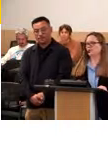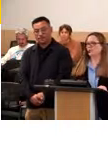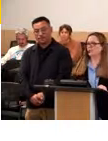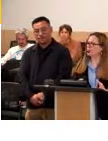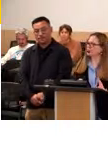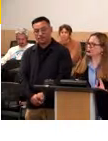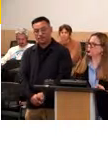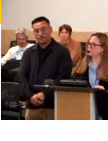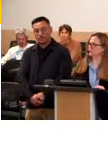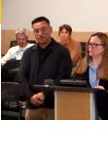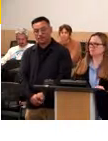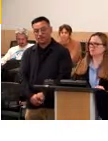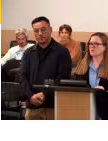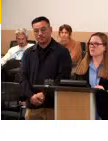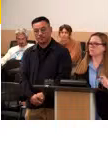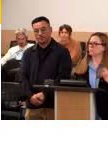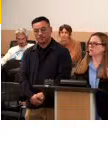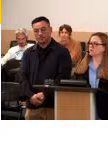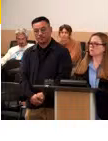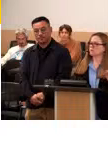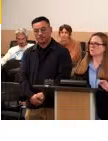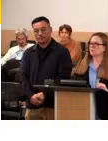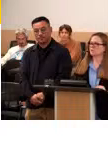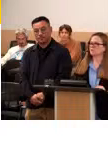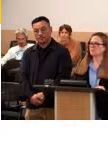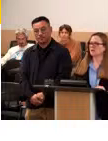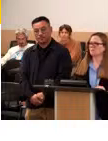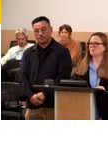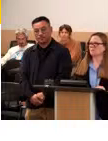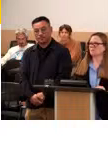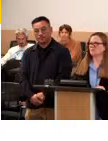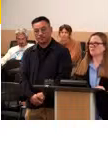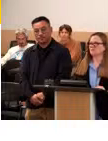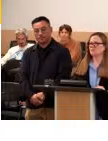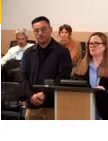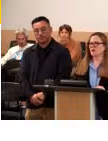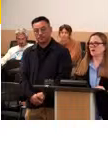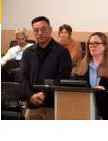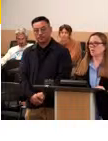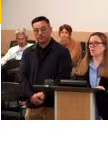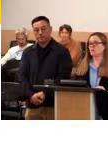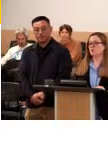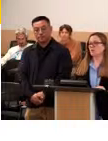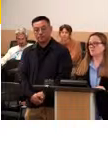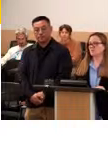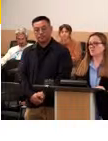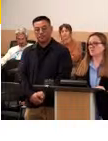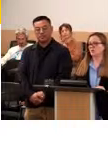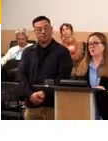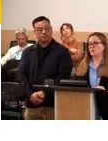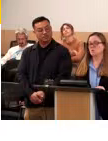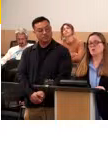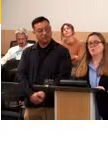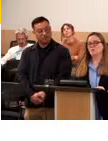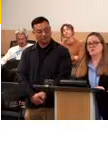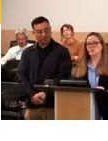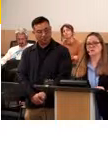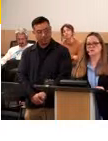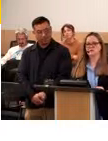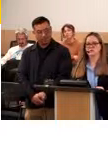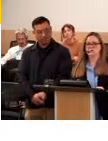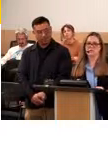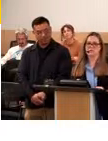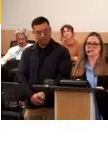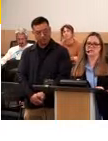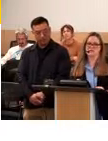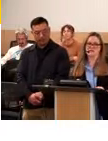a whole bunch of different things, everything from textbook selection and adoption to the workshop sessions that we do offer during our